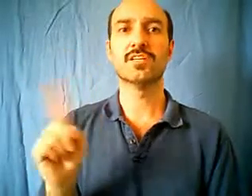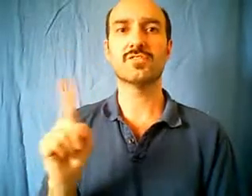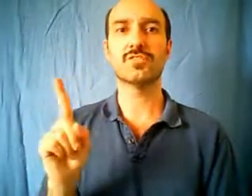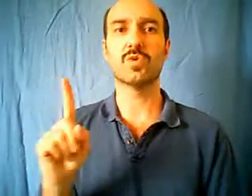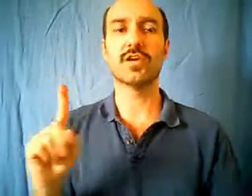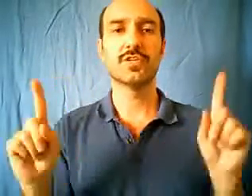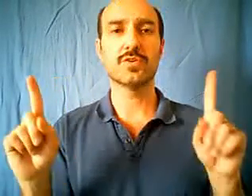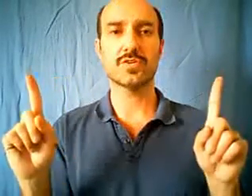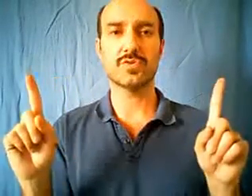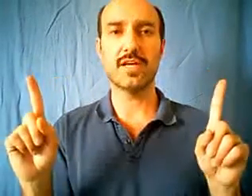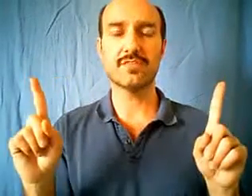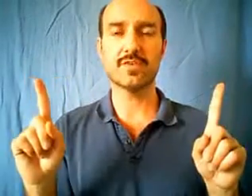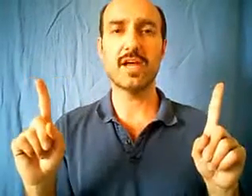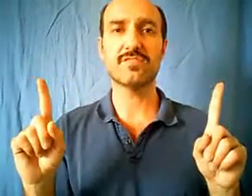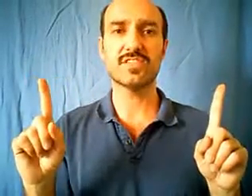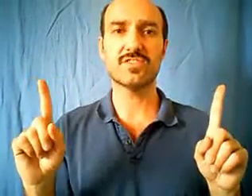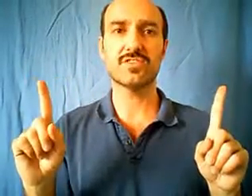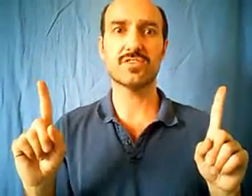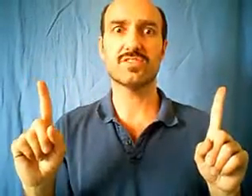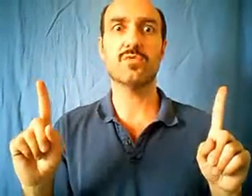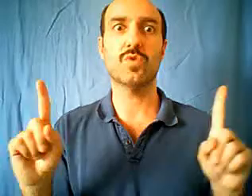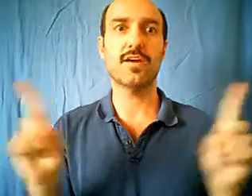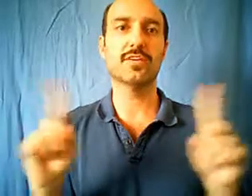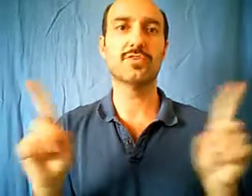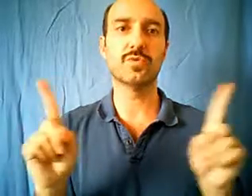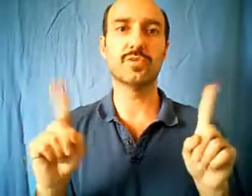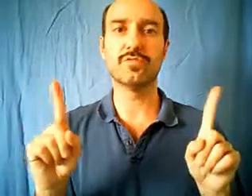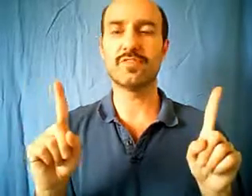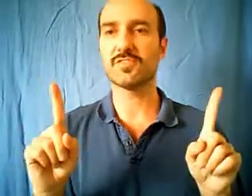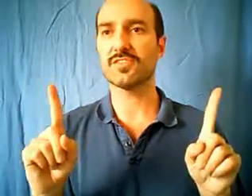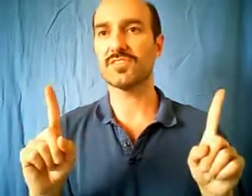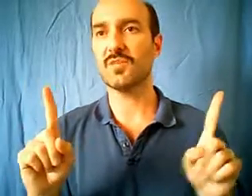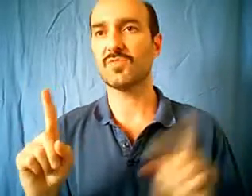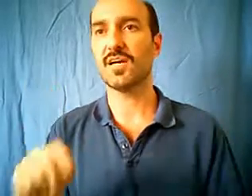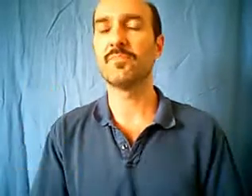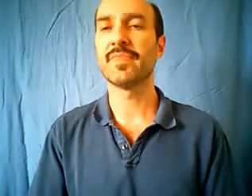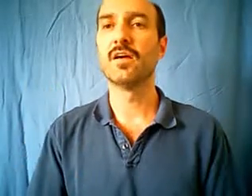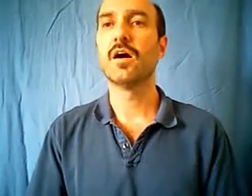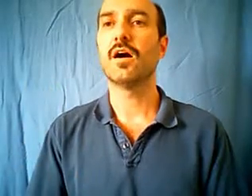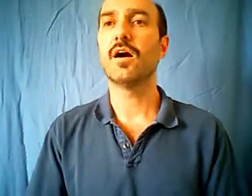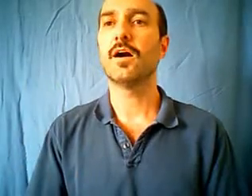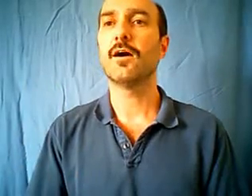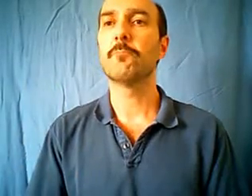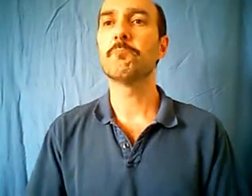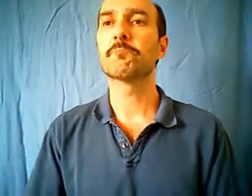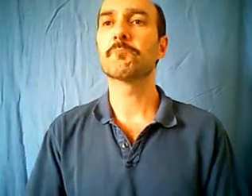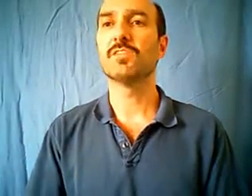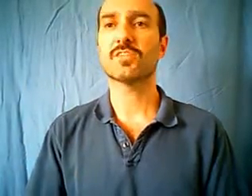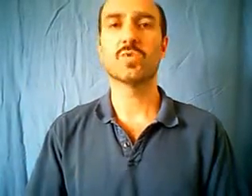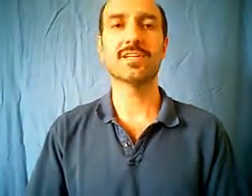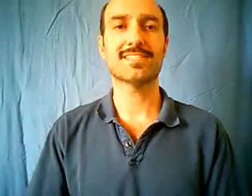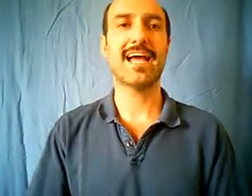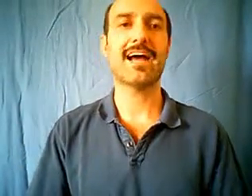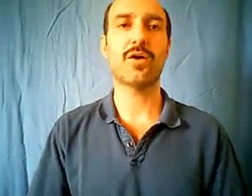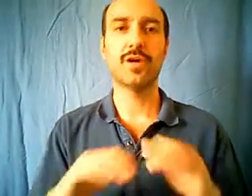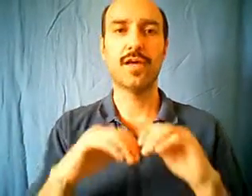just do where. You could also, for emphasis, you could say where and do it with two fingers at the same time. The next one is how.